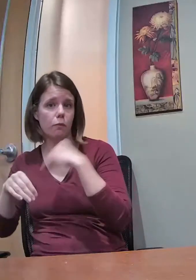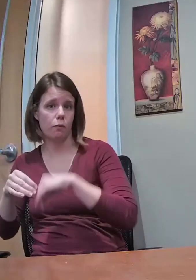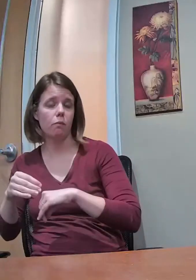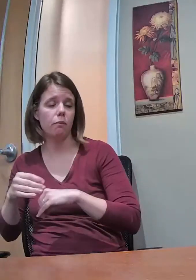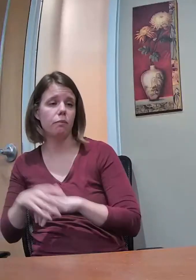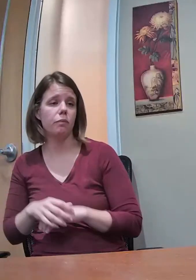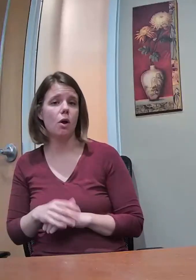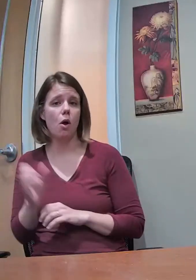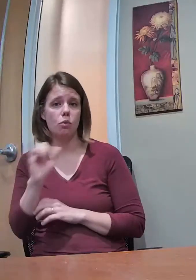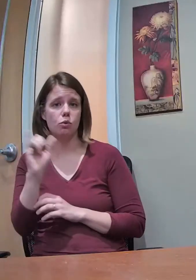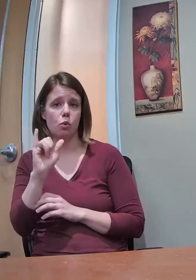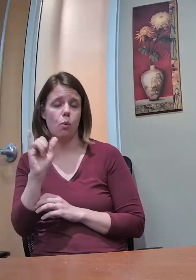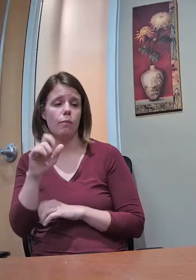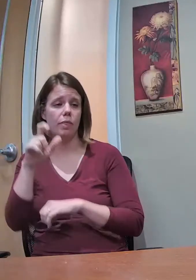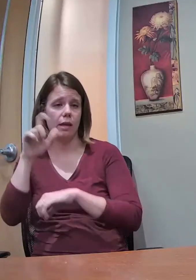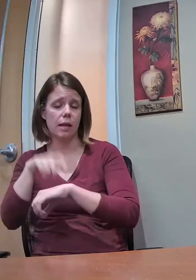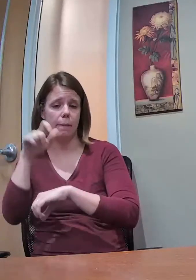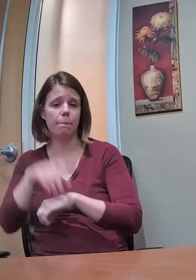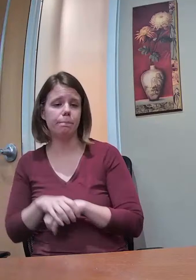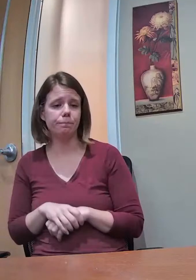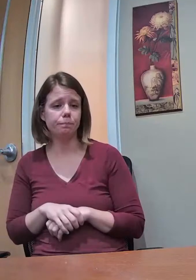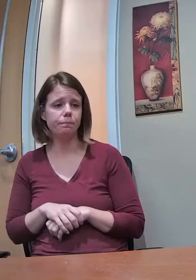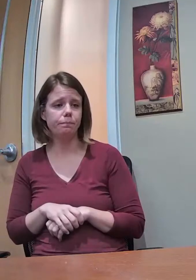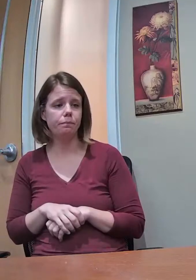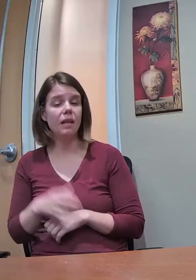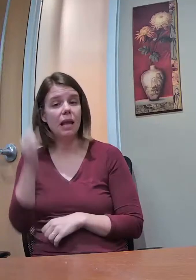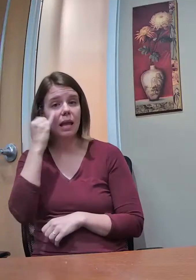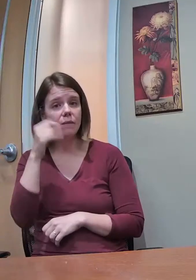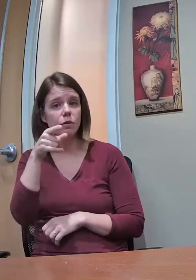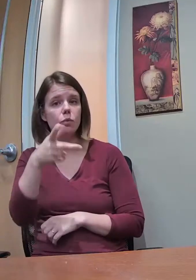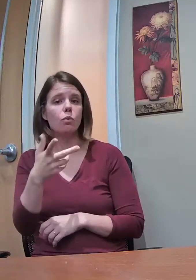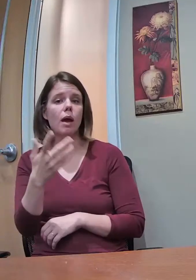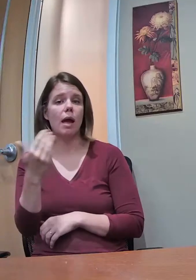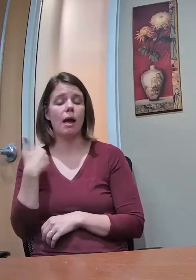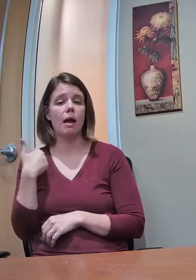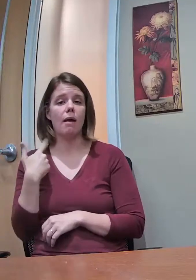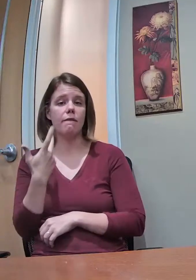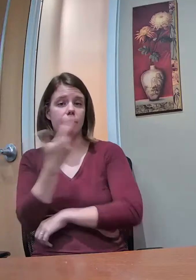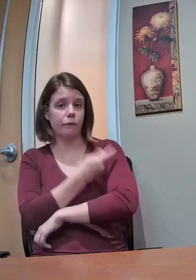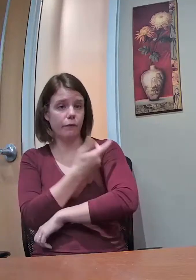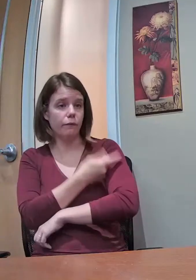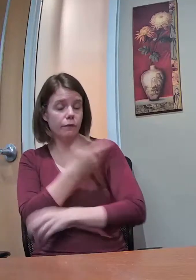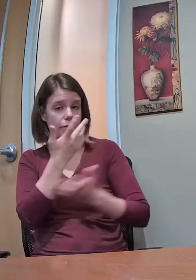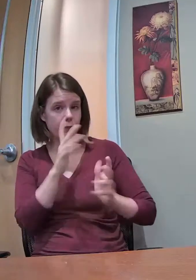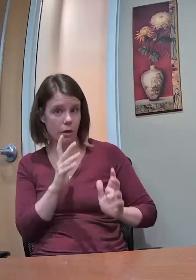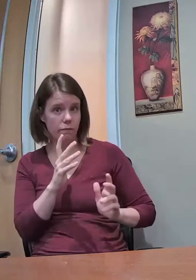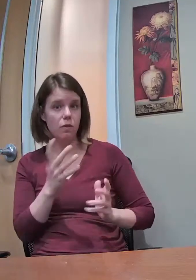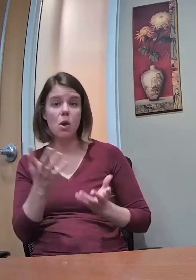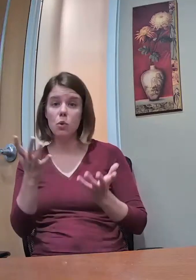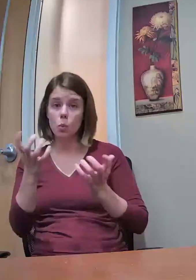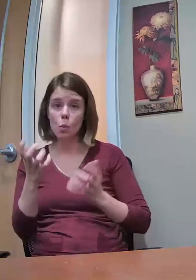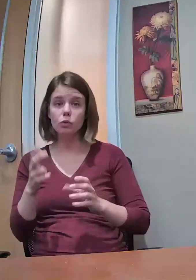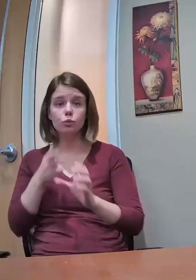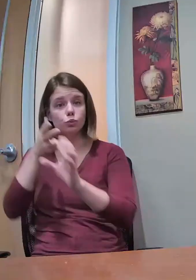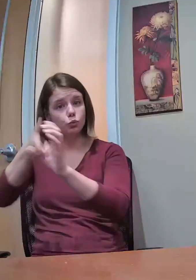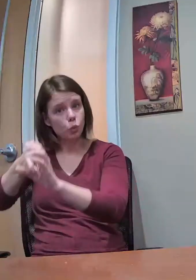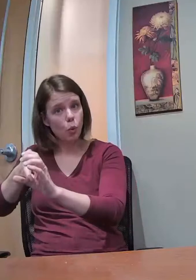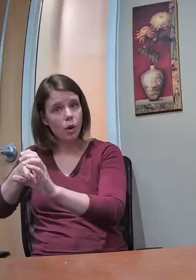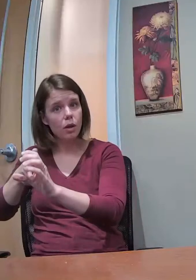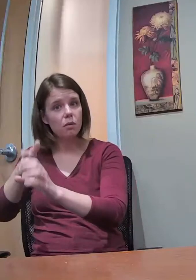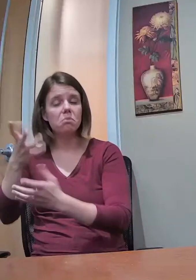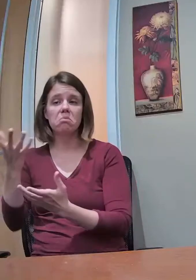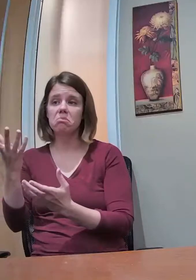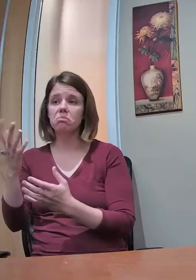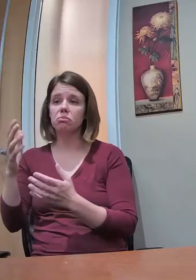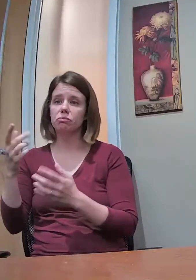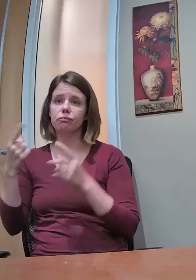of the vaccine coverage threshold. So if you're fully immunized and you want to, be with mom